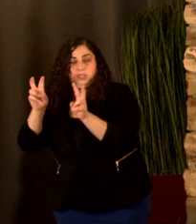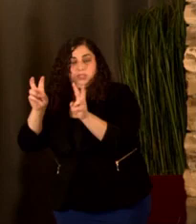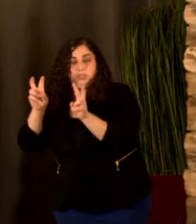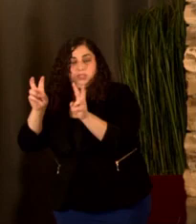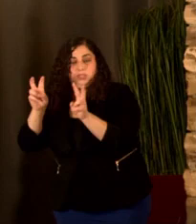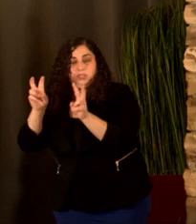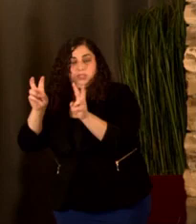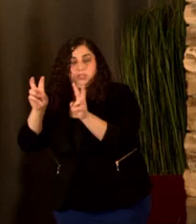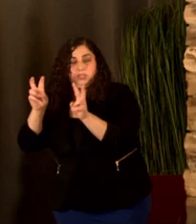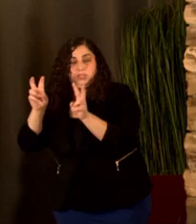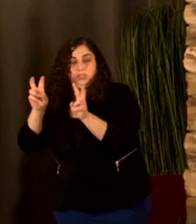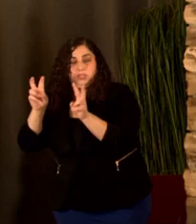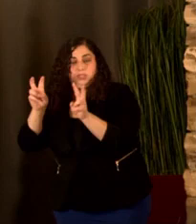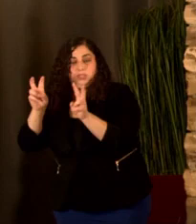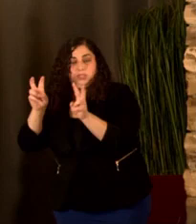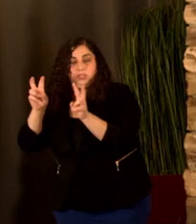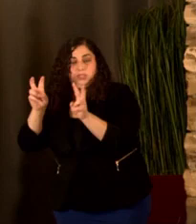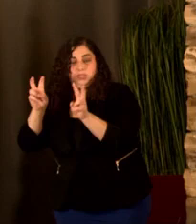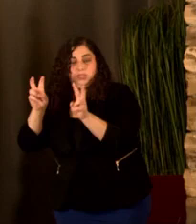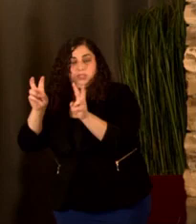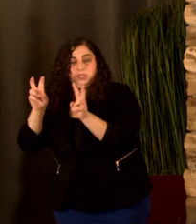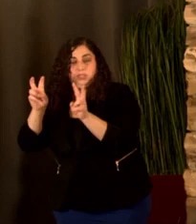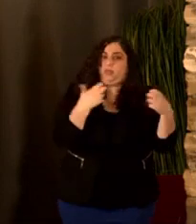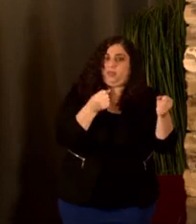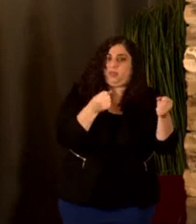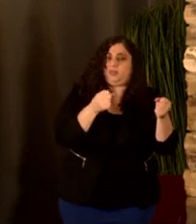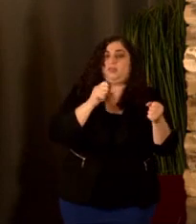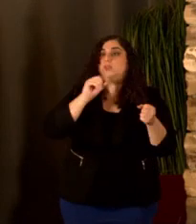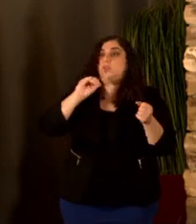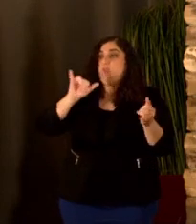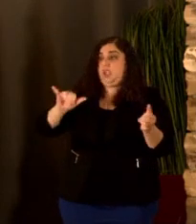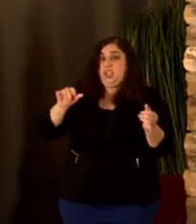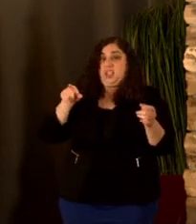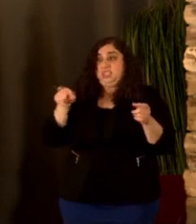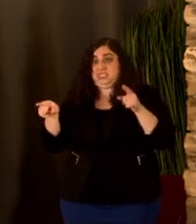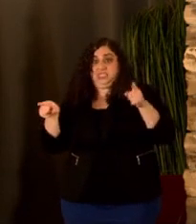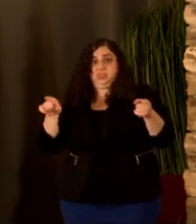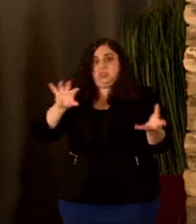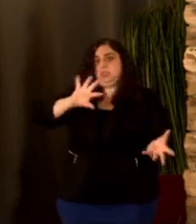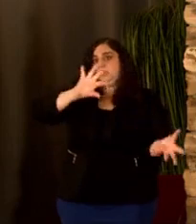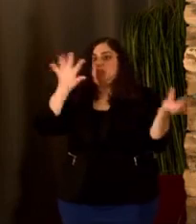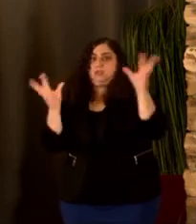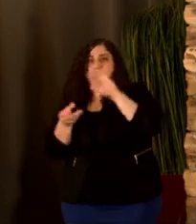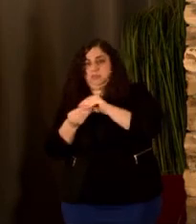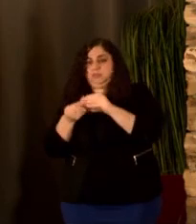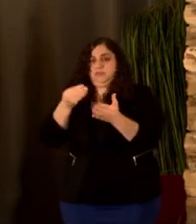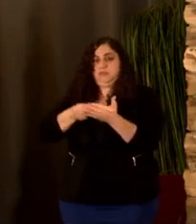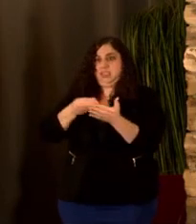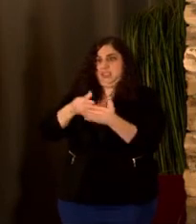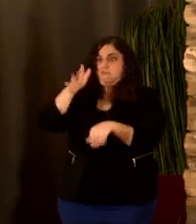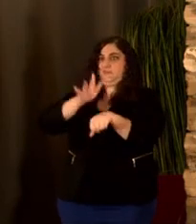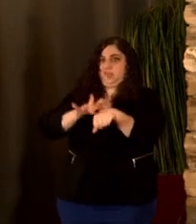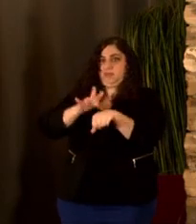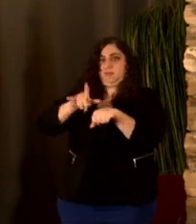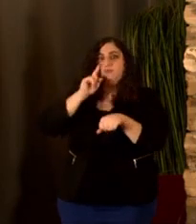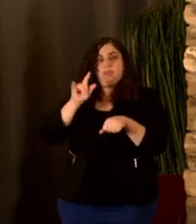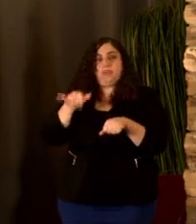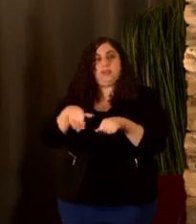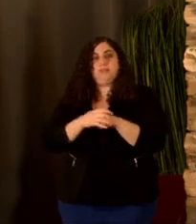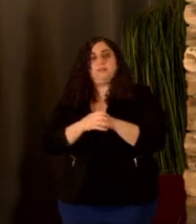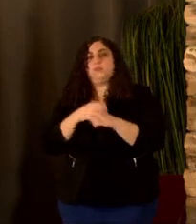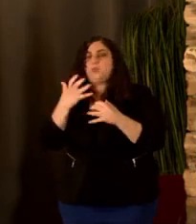explicitly set aside for that purpose. $7 billion is the total universe of eligible opportunity. But $3.5 billion is the